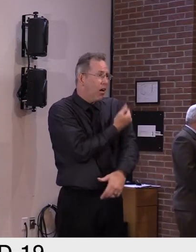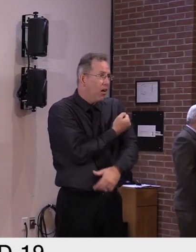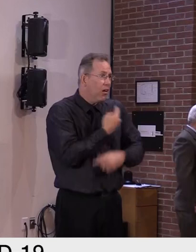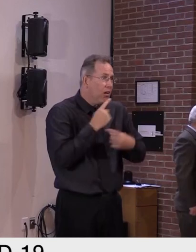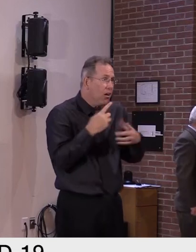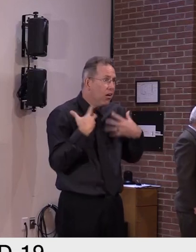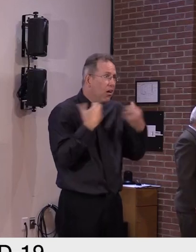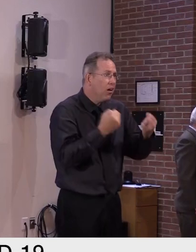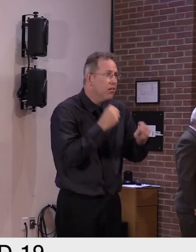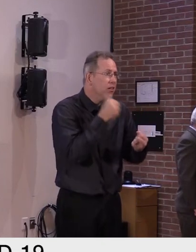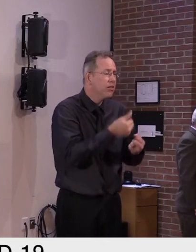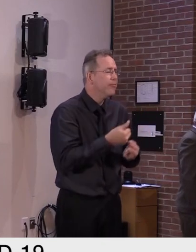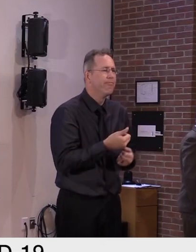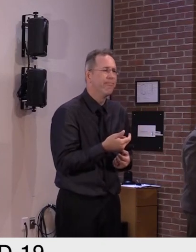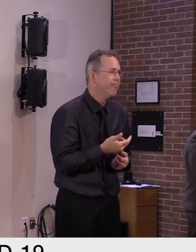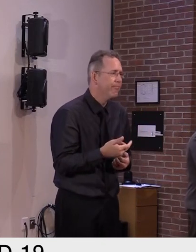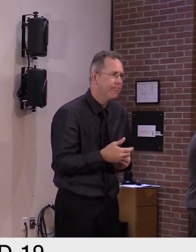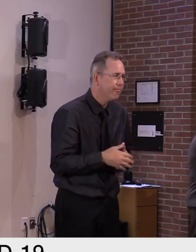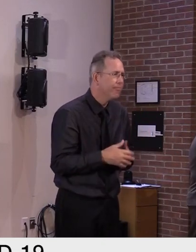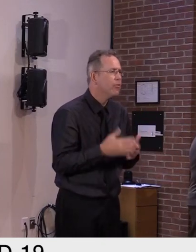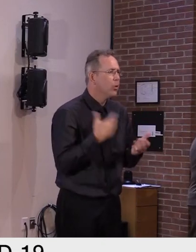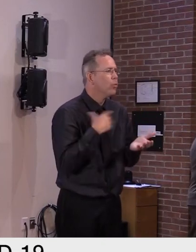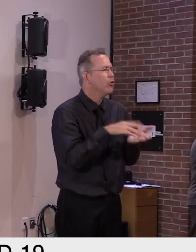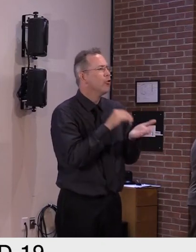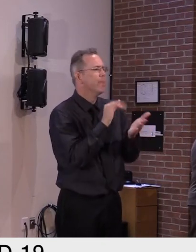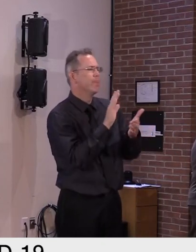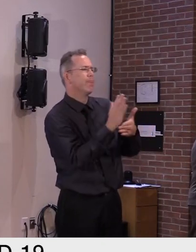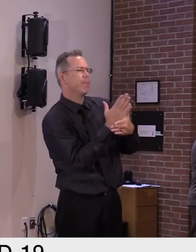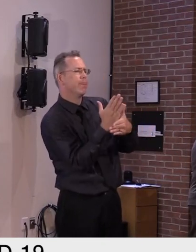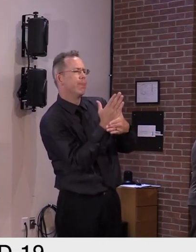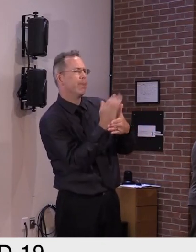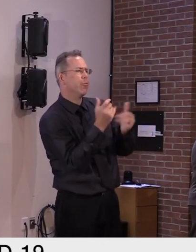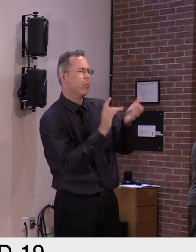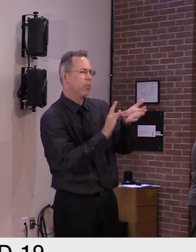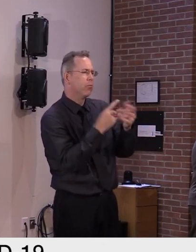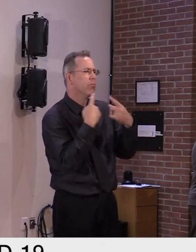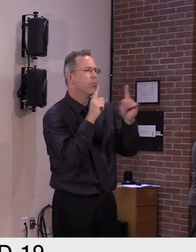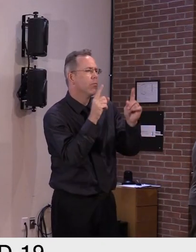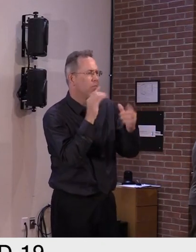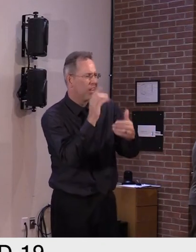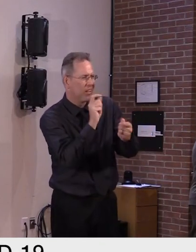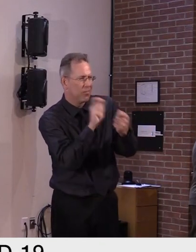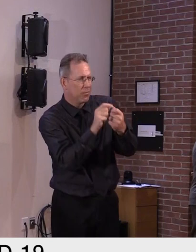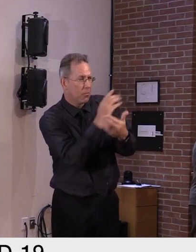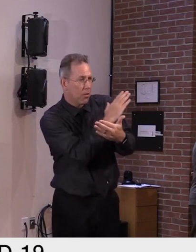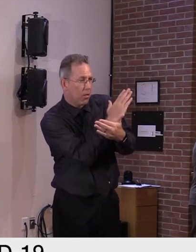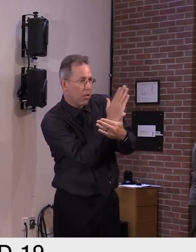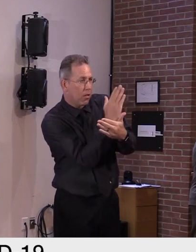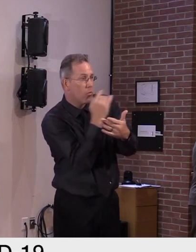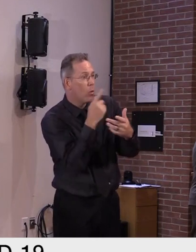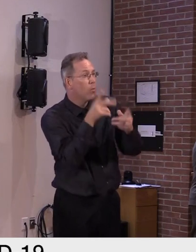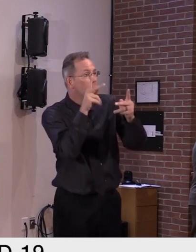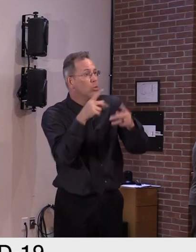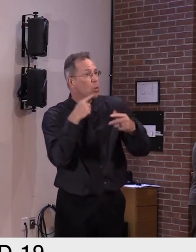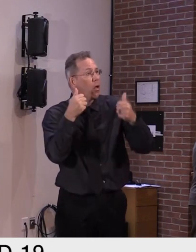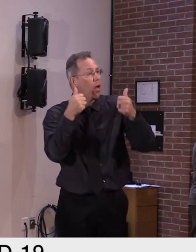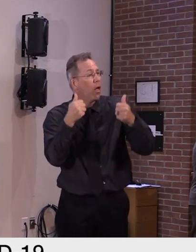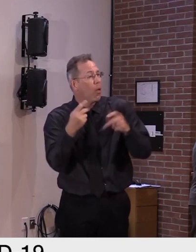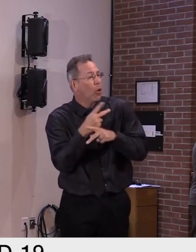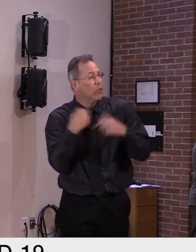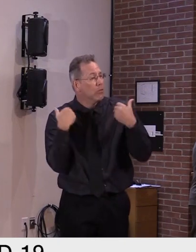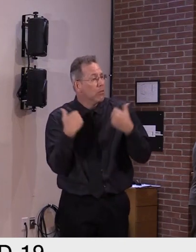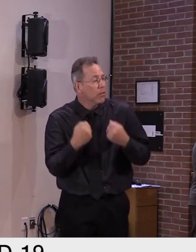in practice resulting from recent studies. But it's still part of the armamentarium, for sure.